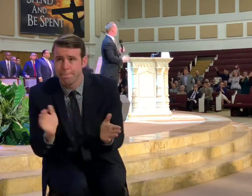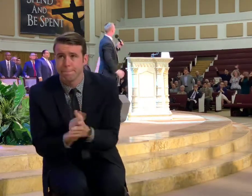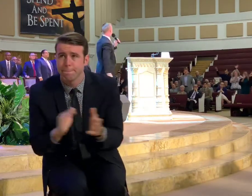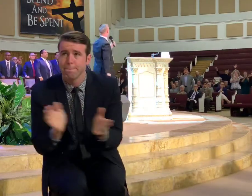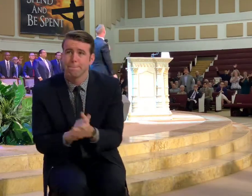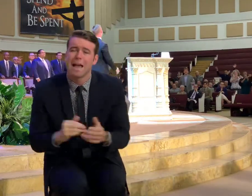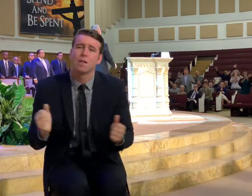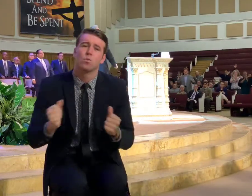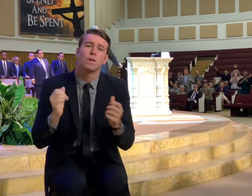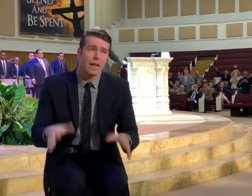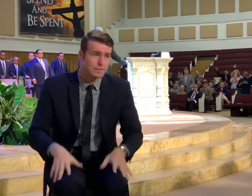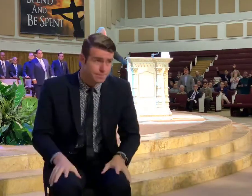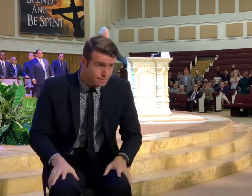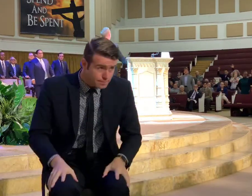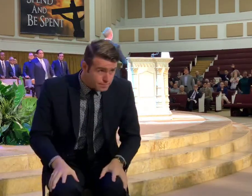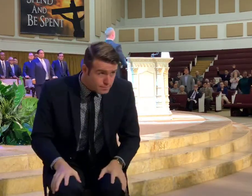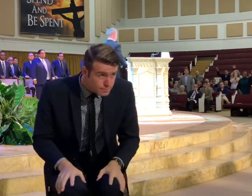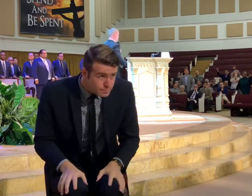Hallelujah! Hallelujah!